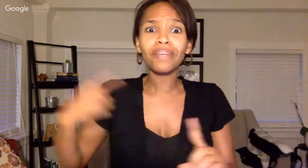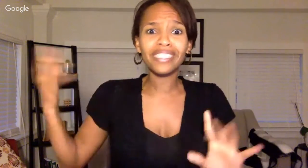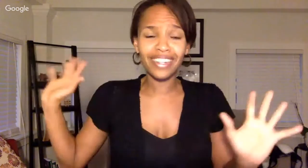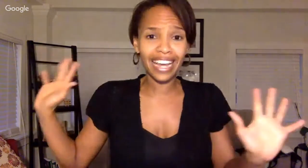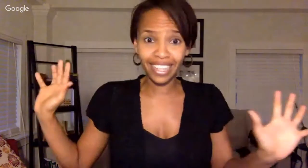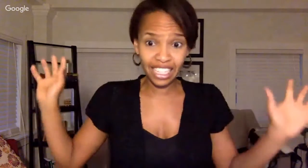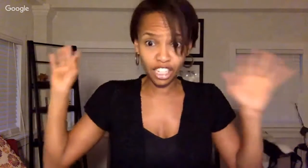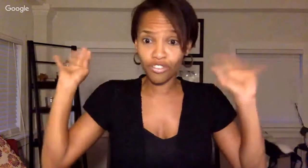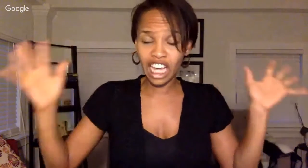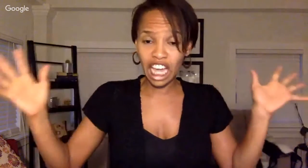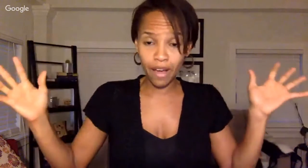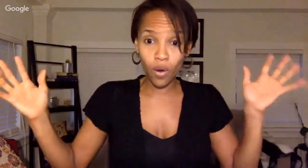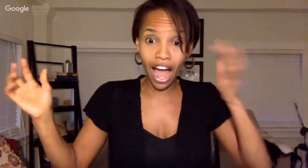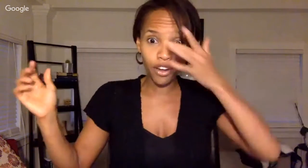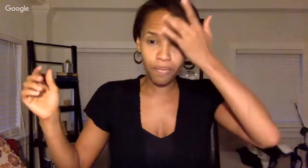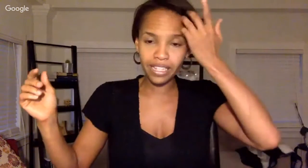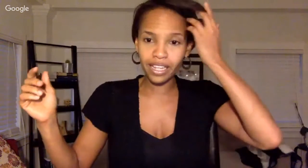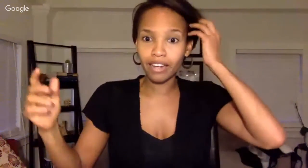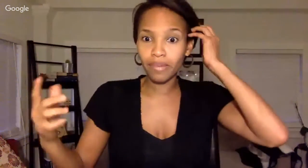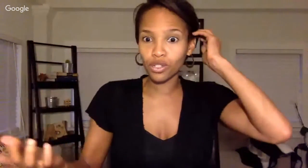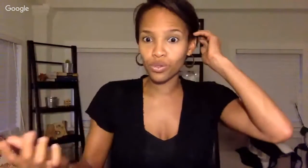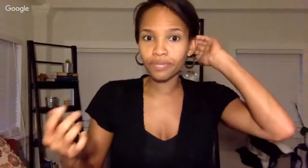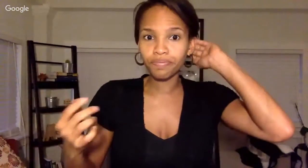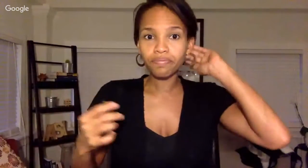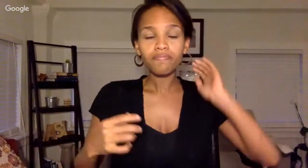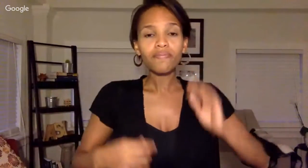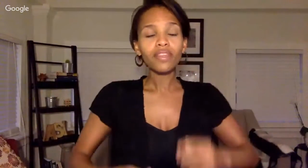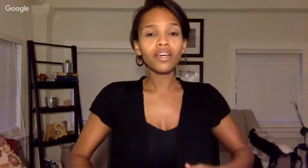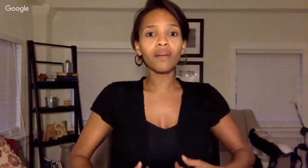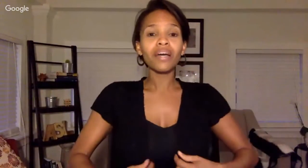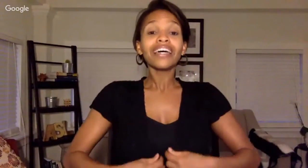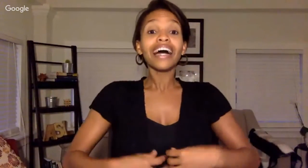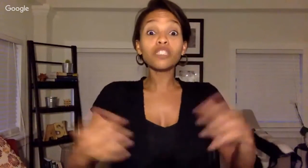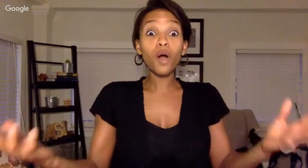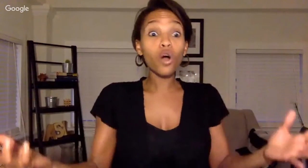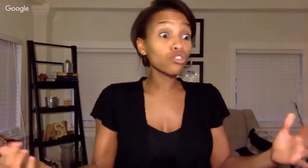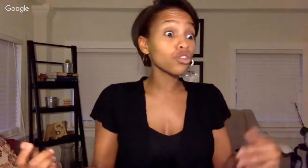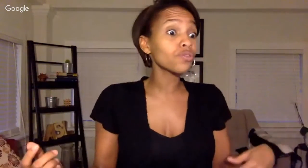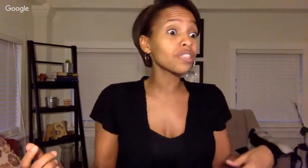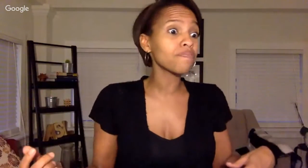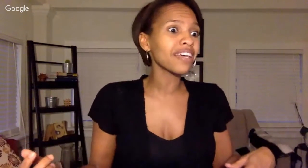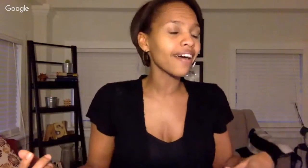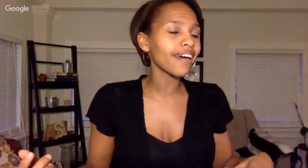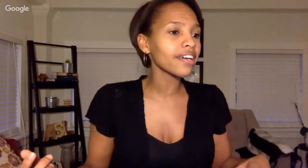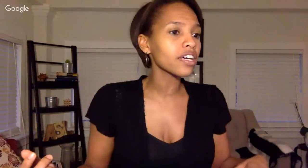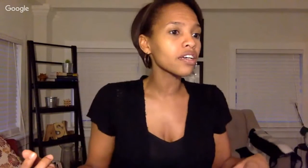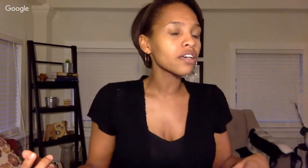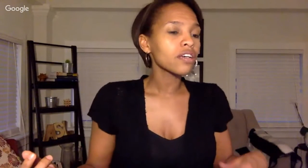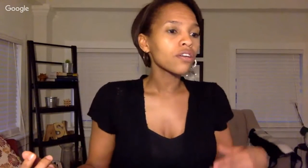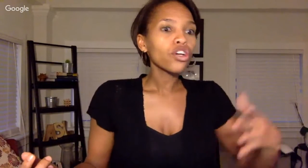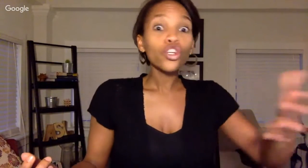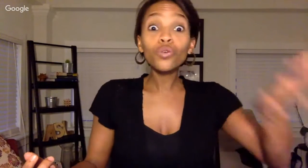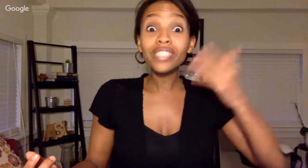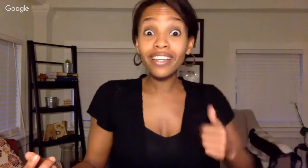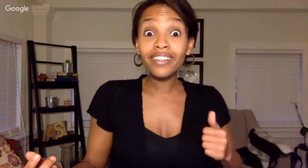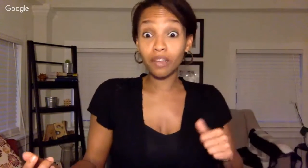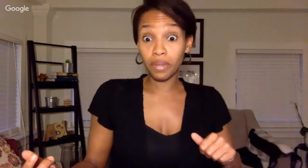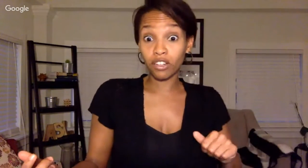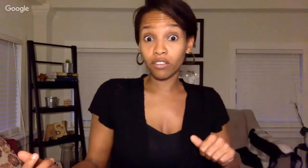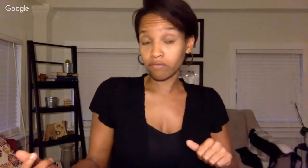the next sentence because you're thinking about how to best sign make sure. As opposed to something like utility bill.